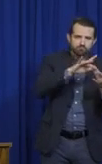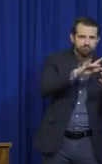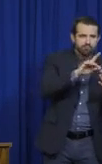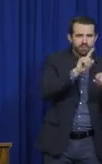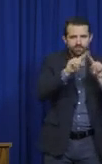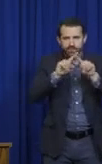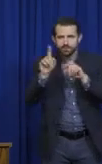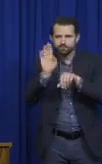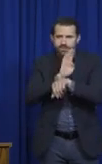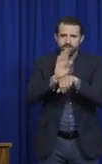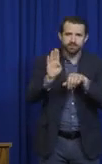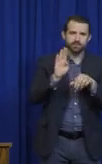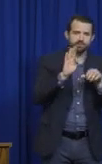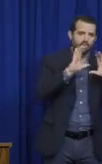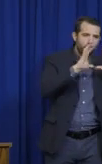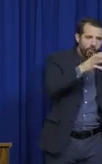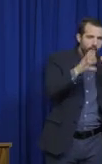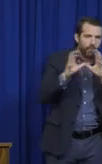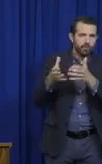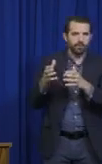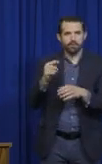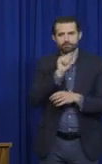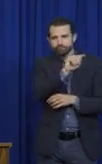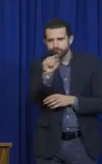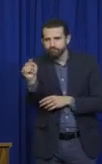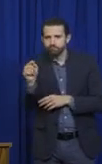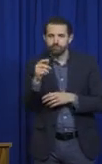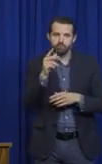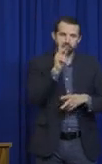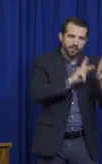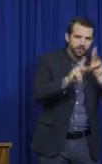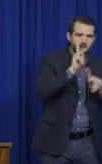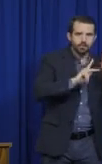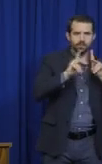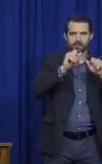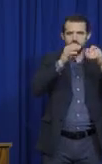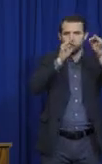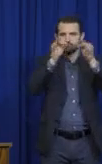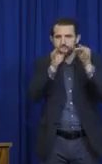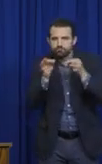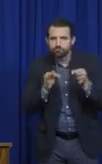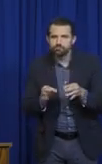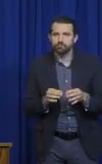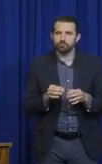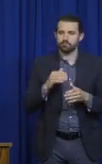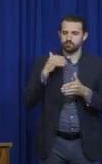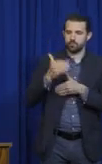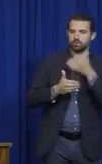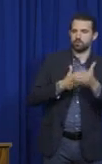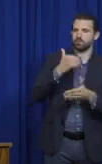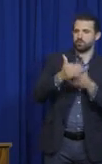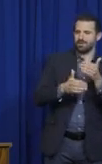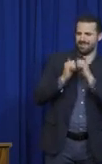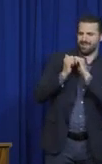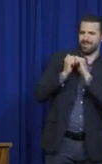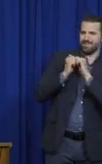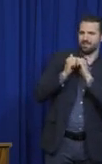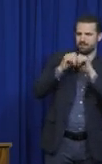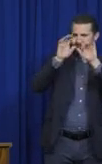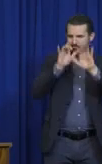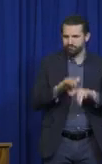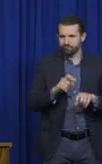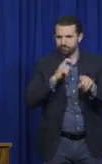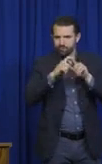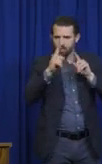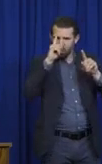employers, as well as individuals, to walk through the process so that hopefully people are better prepared